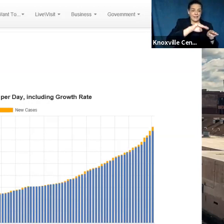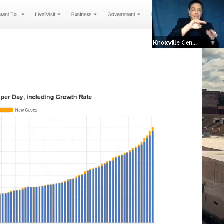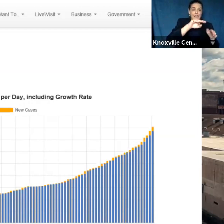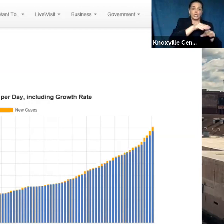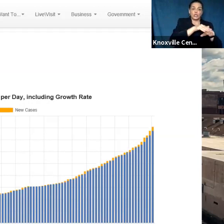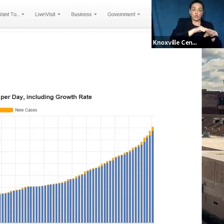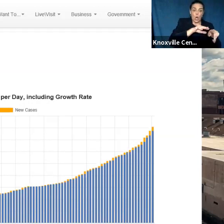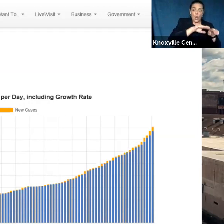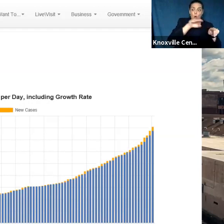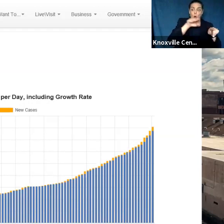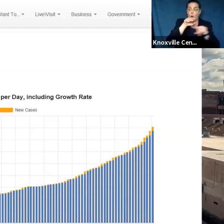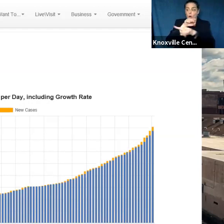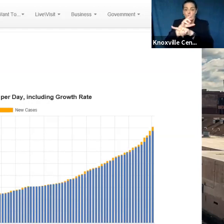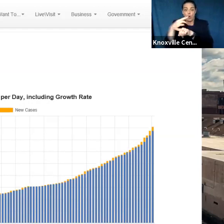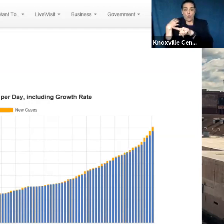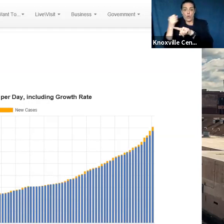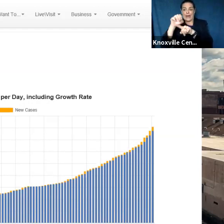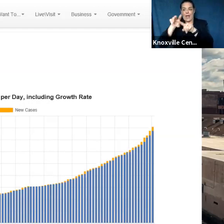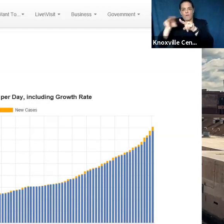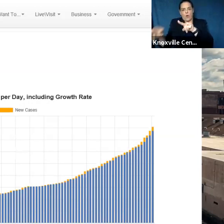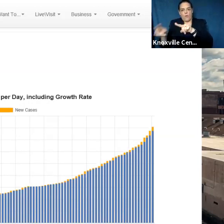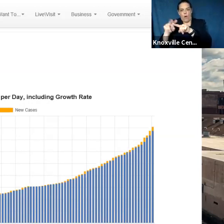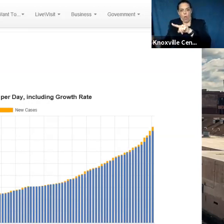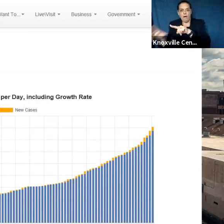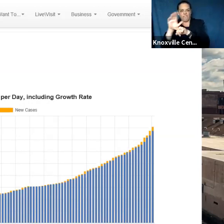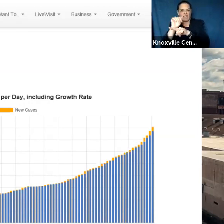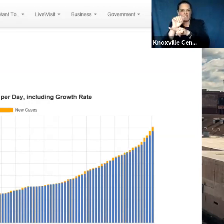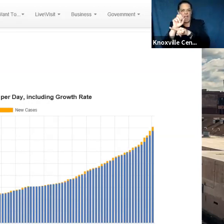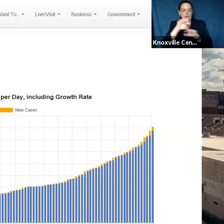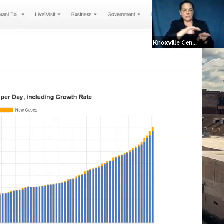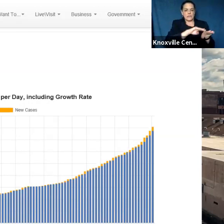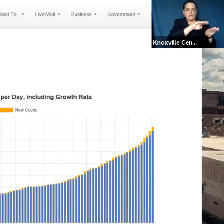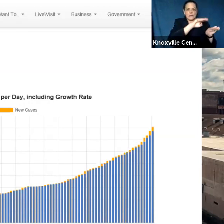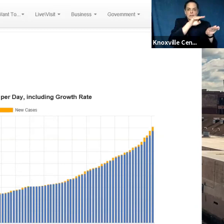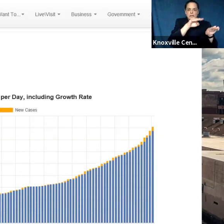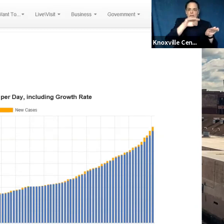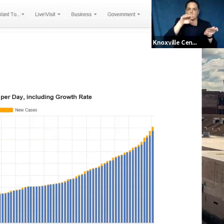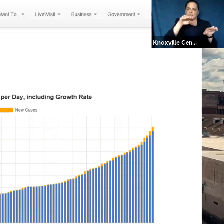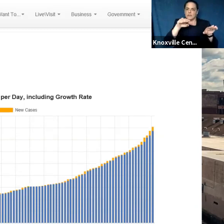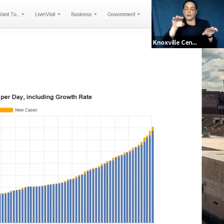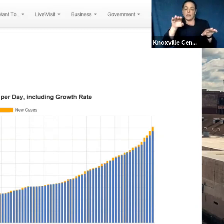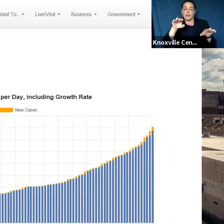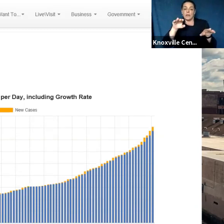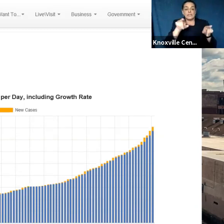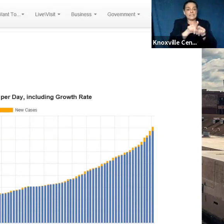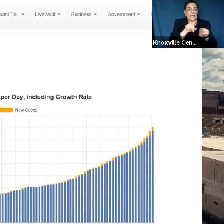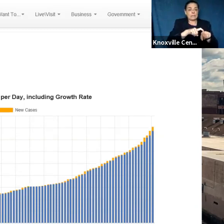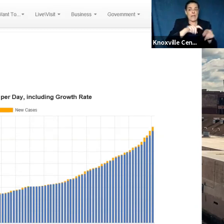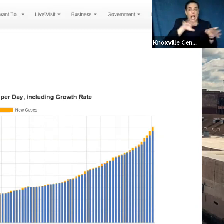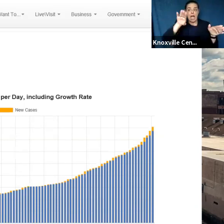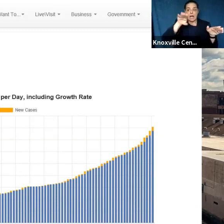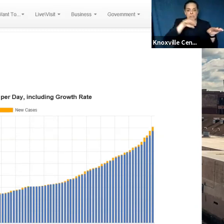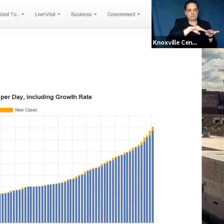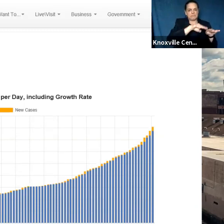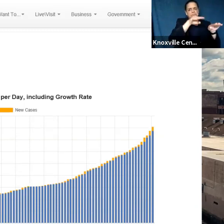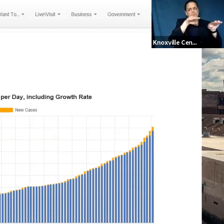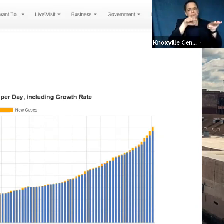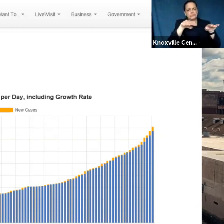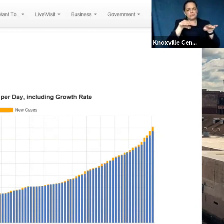recover and roll off the active case list, and at around the same time as new cases are being added, keeping that kind of